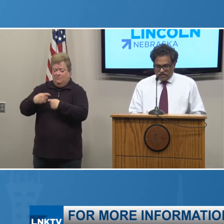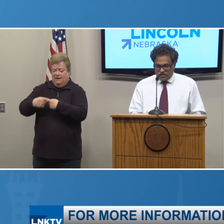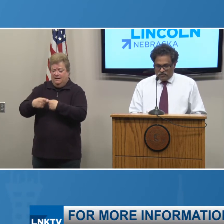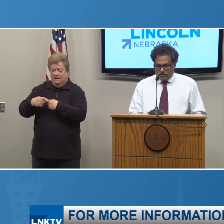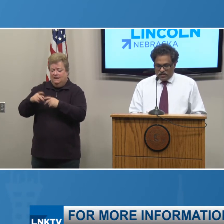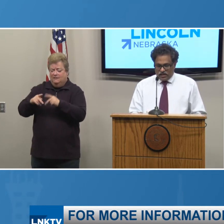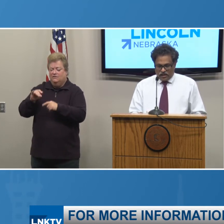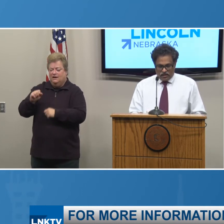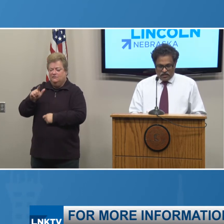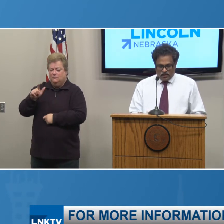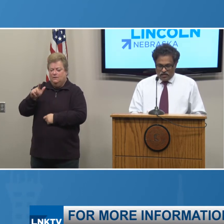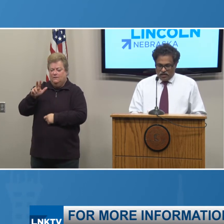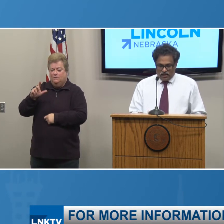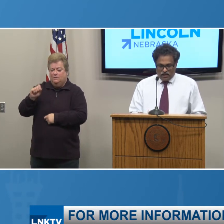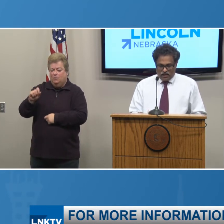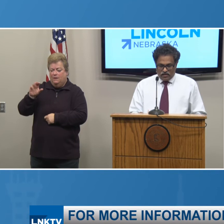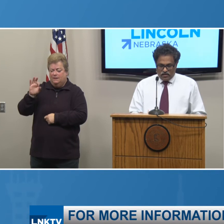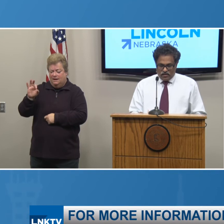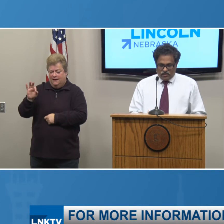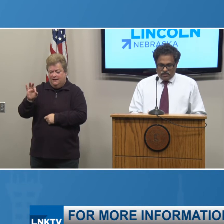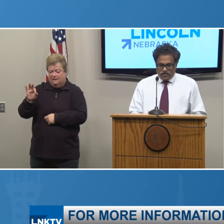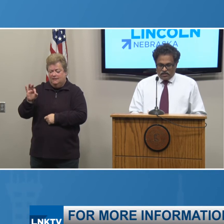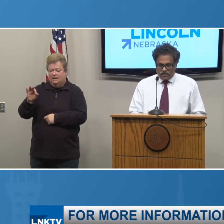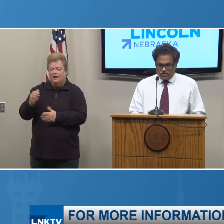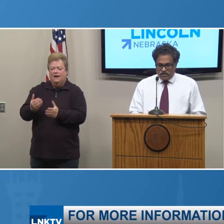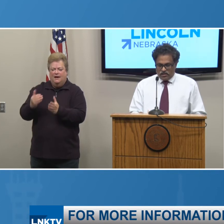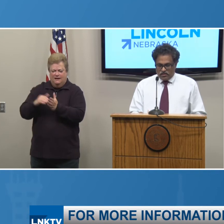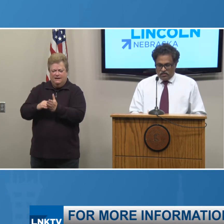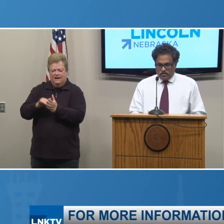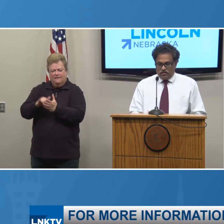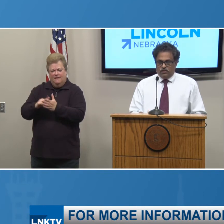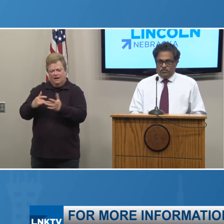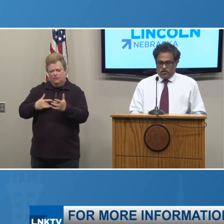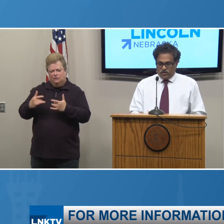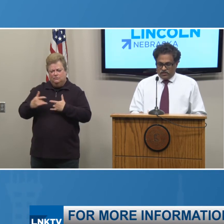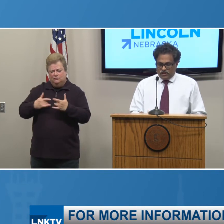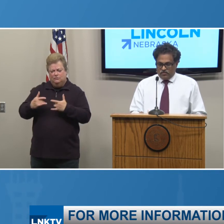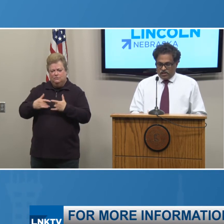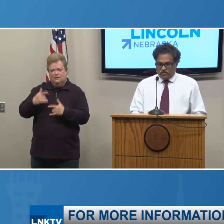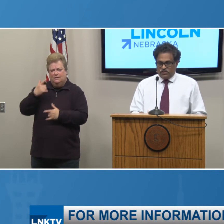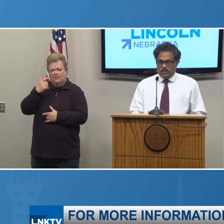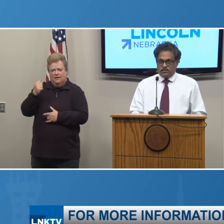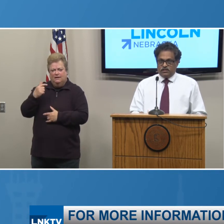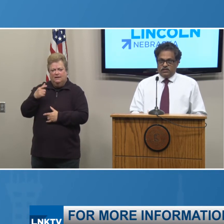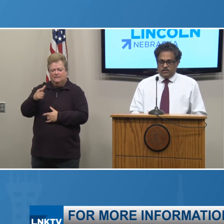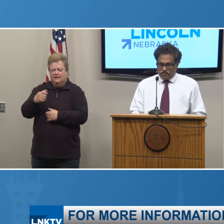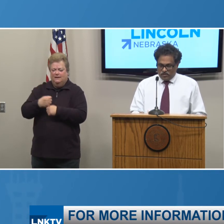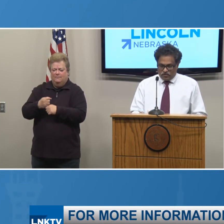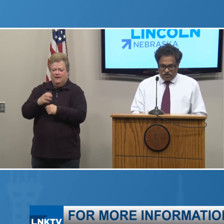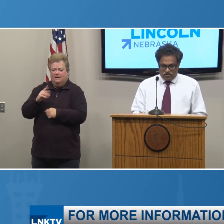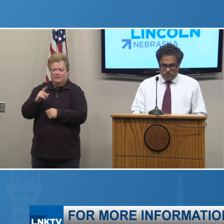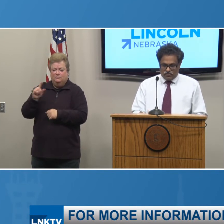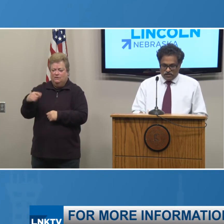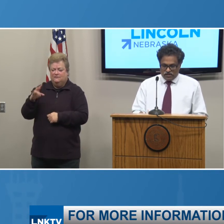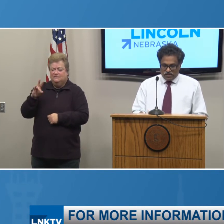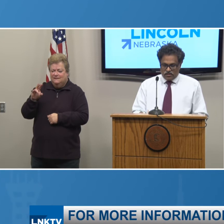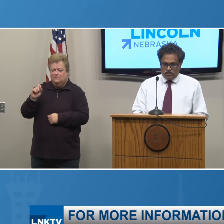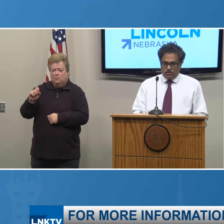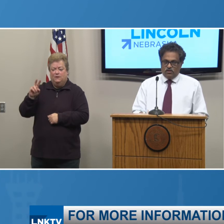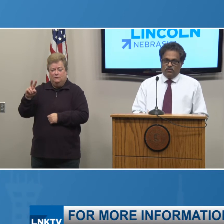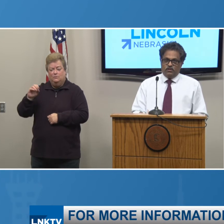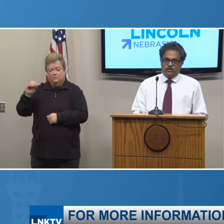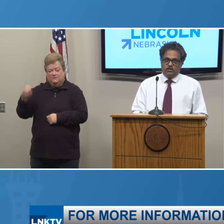is 23.9%, and again, this is concerning because they make up just